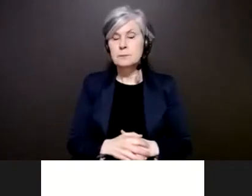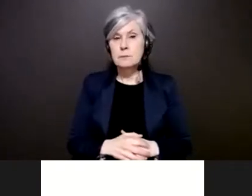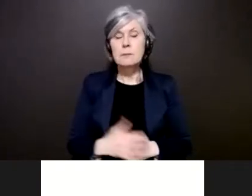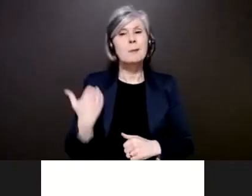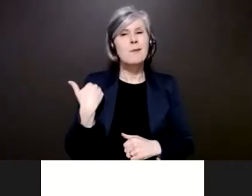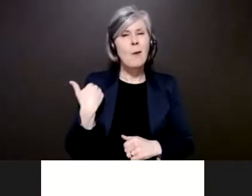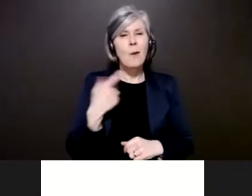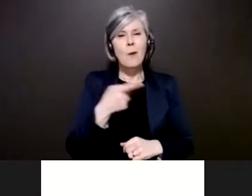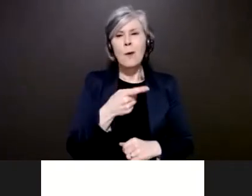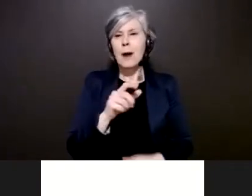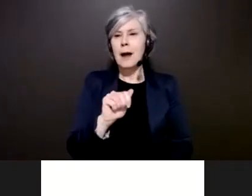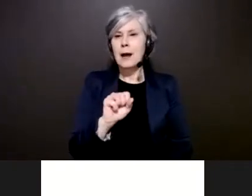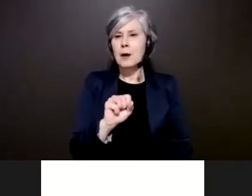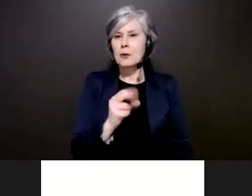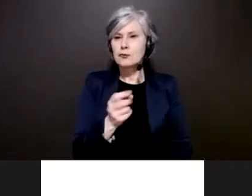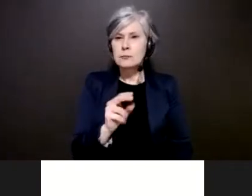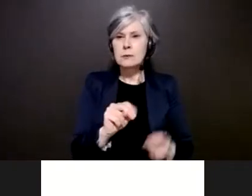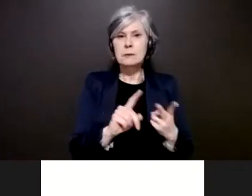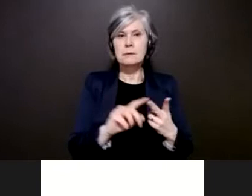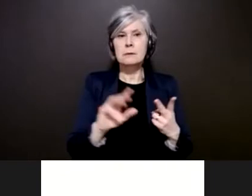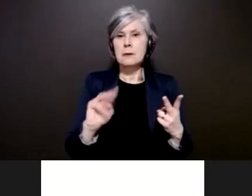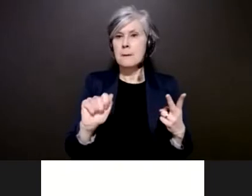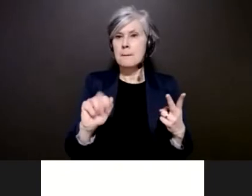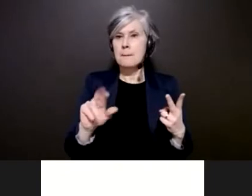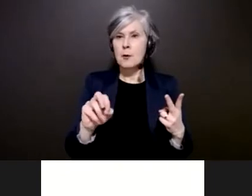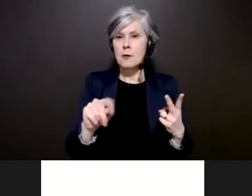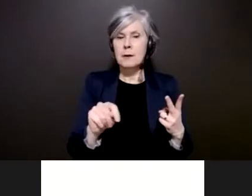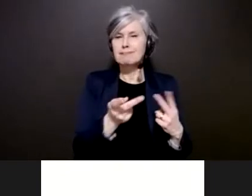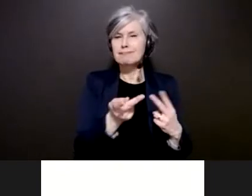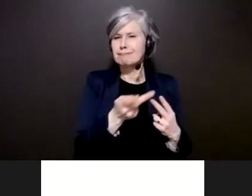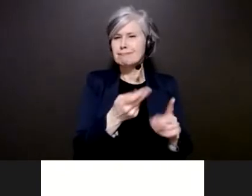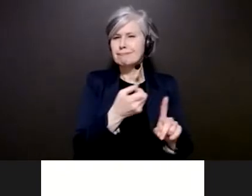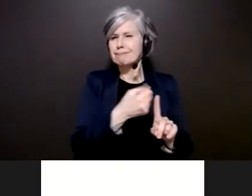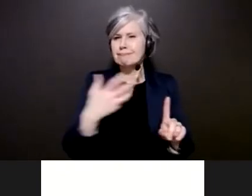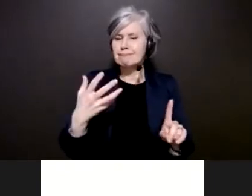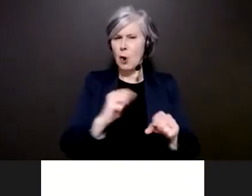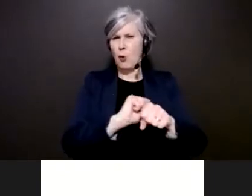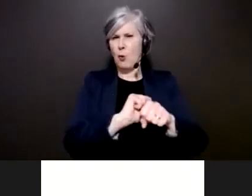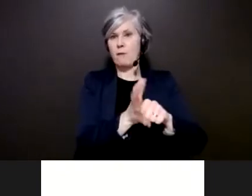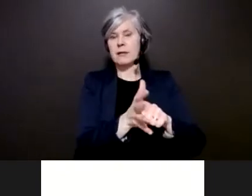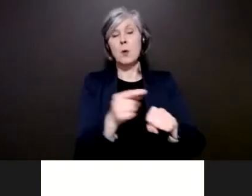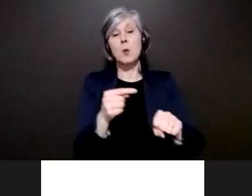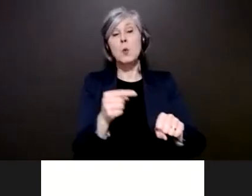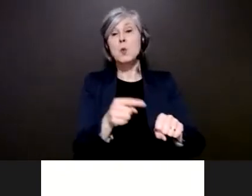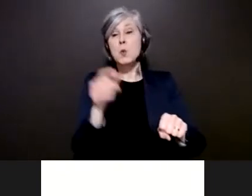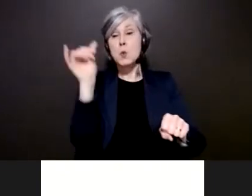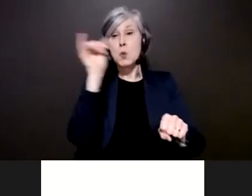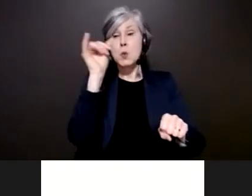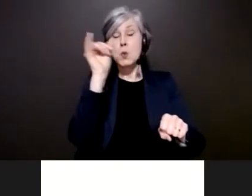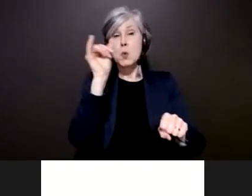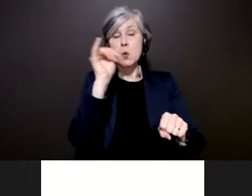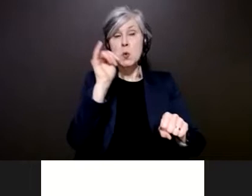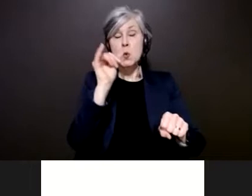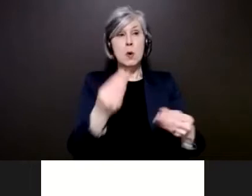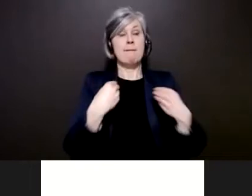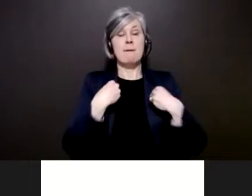the COVID-19 pandemic. This has been a true wake-up call for all of us. It has exposed and laid bare the